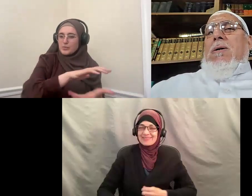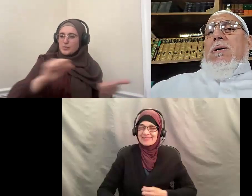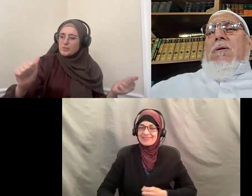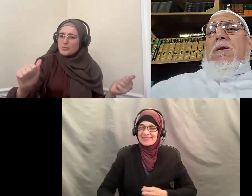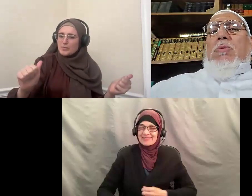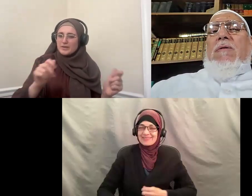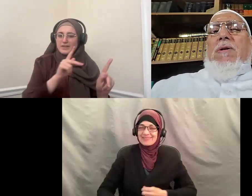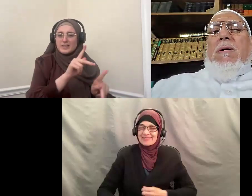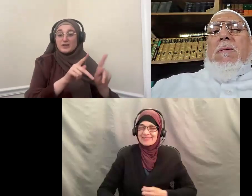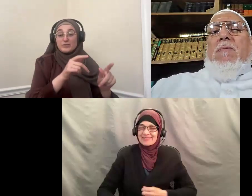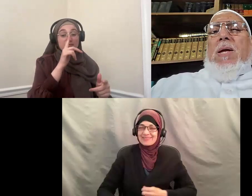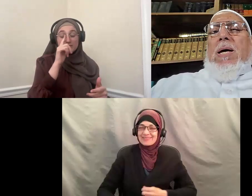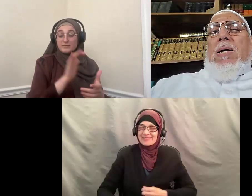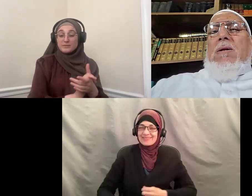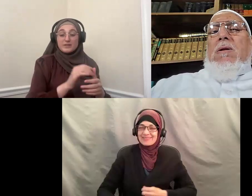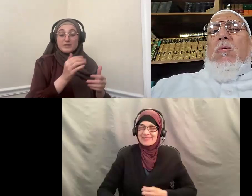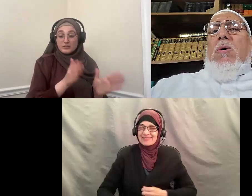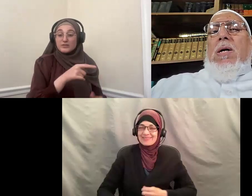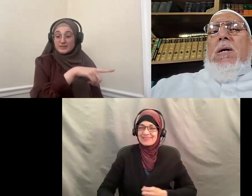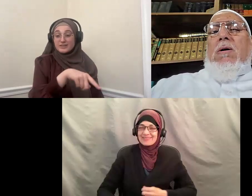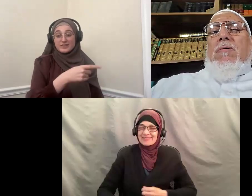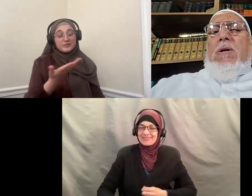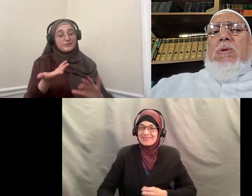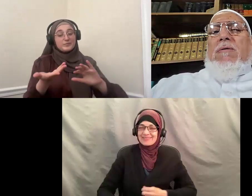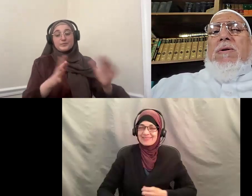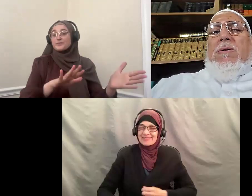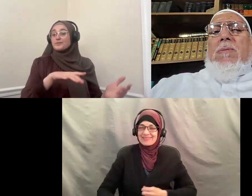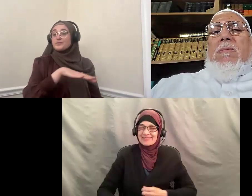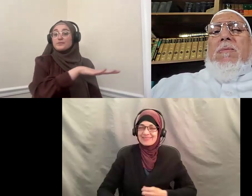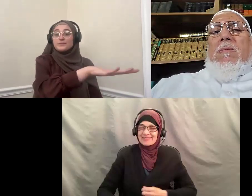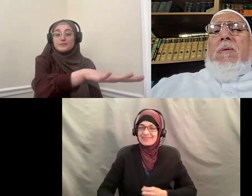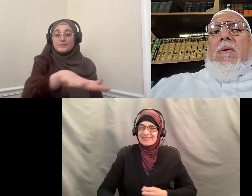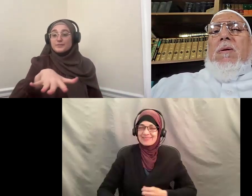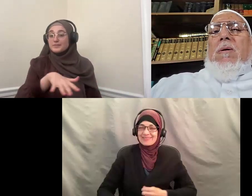deny their prophet and the warning of their prophet.